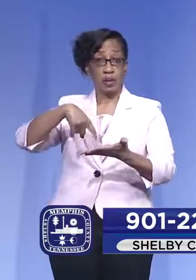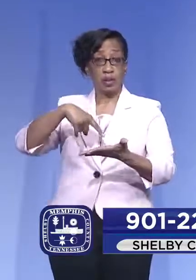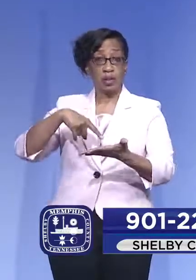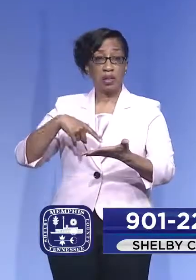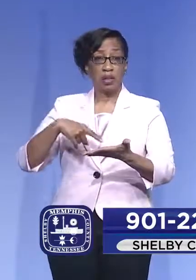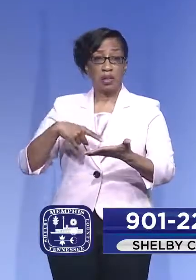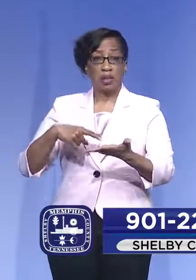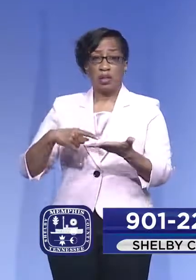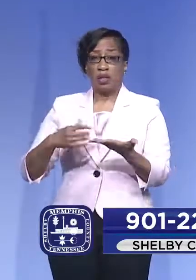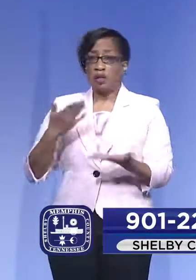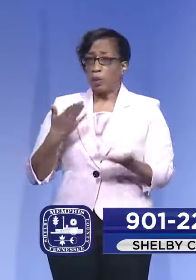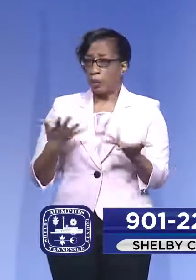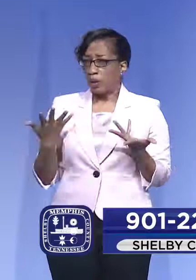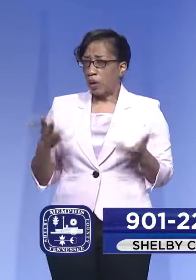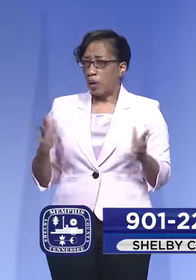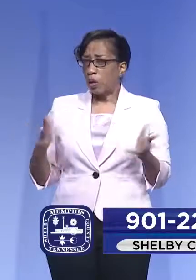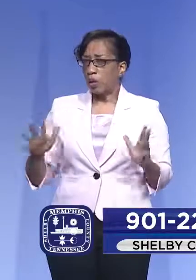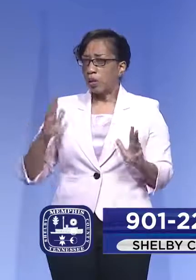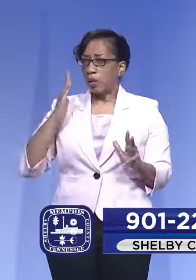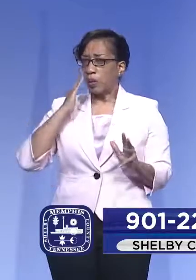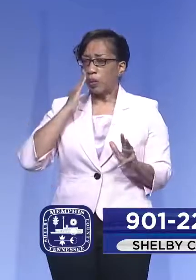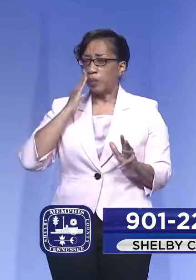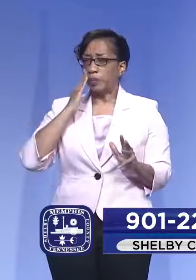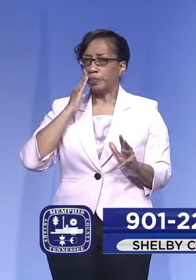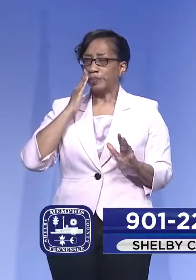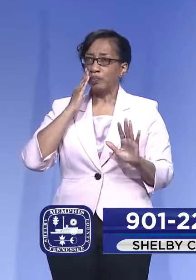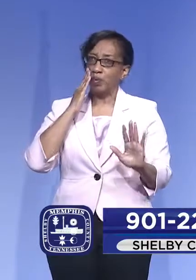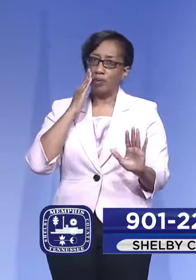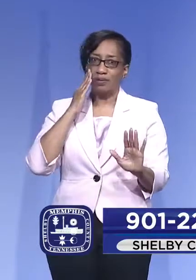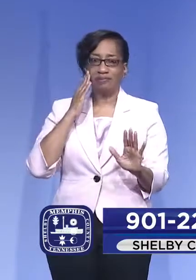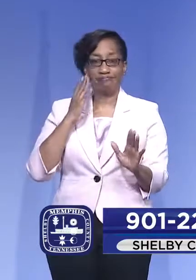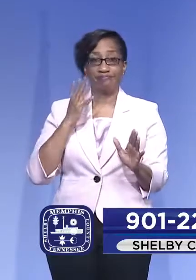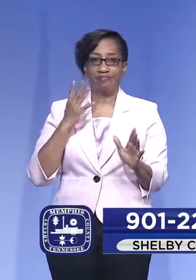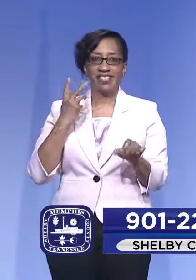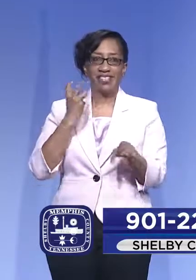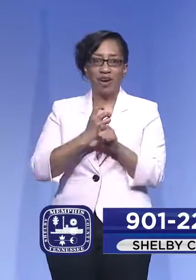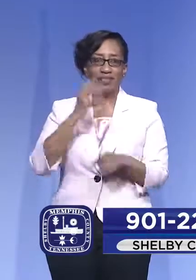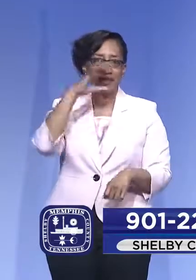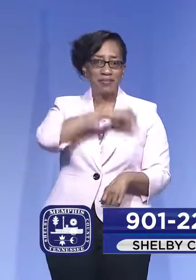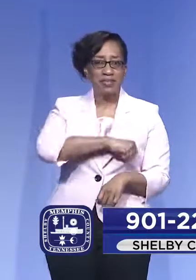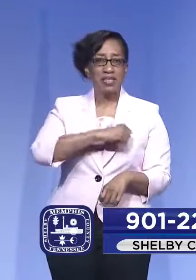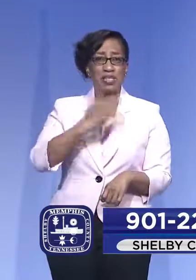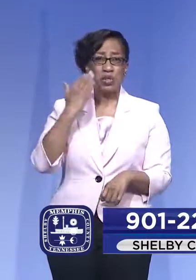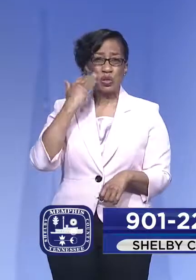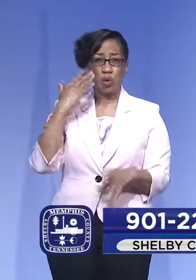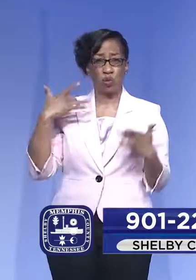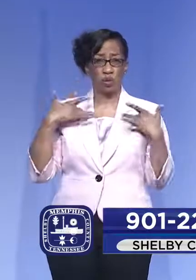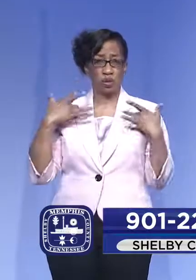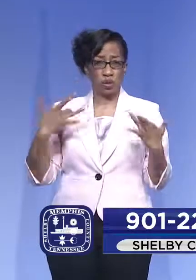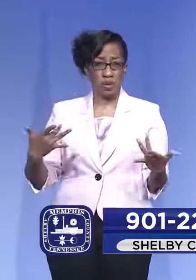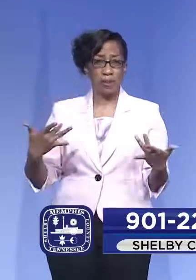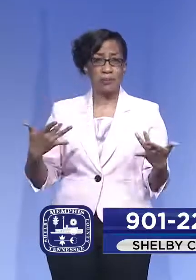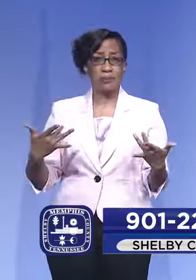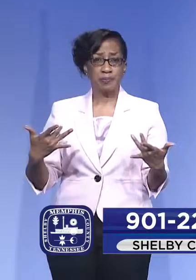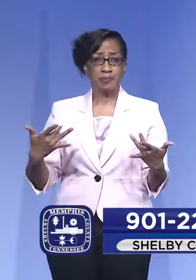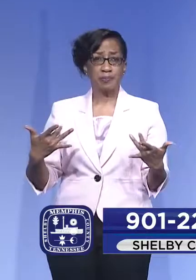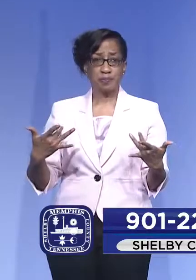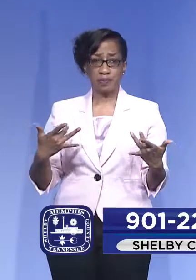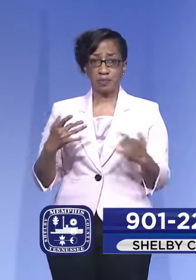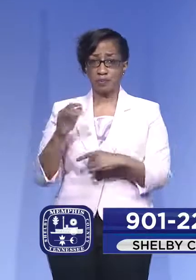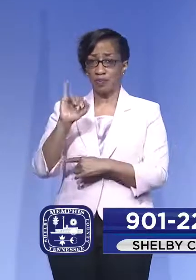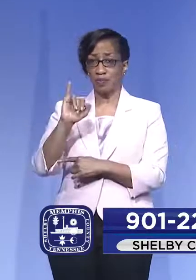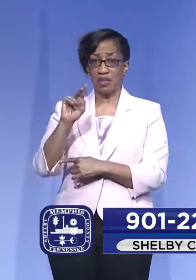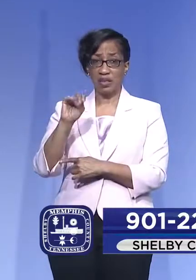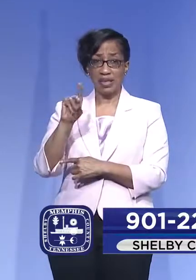you probably have all been aware, it's difficult not to be aware of what's going on in in India right